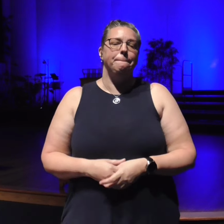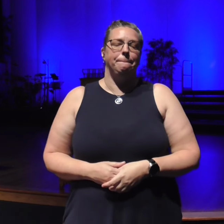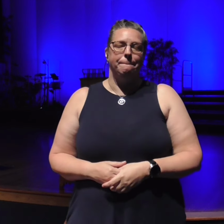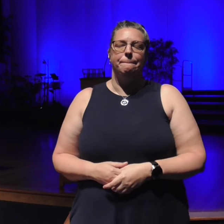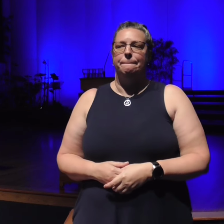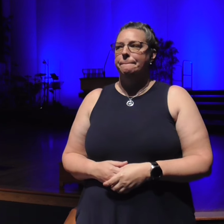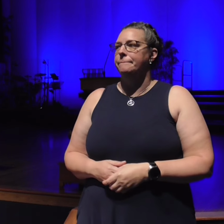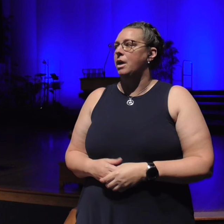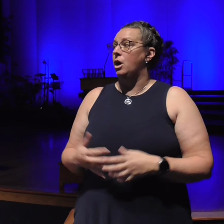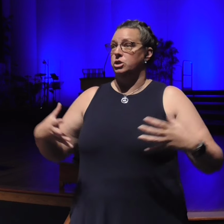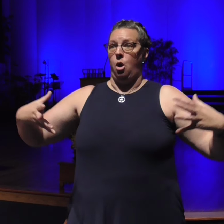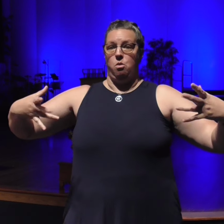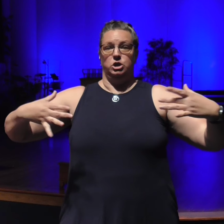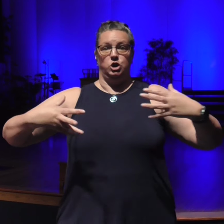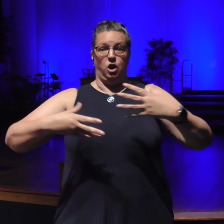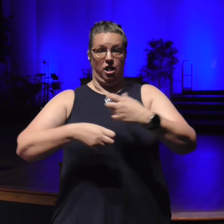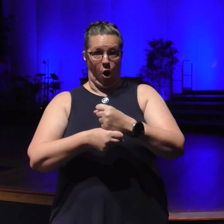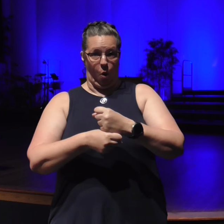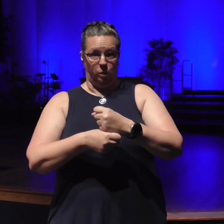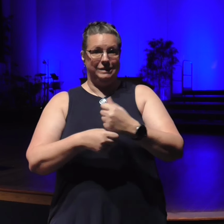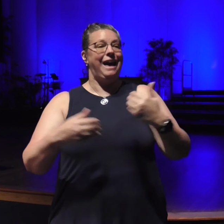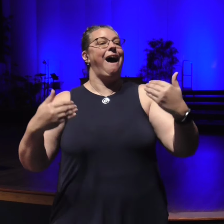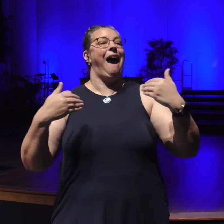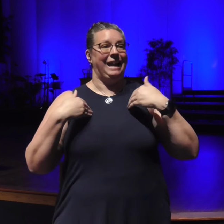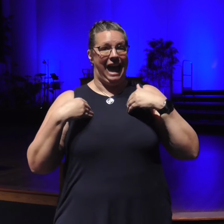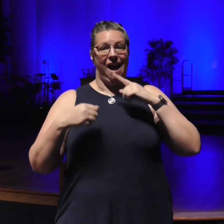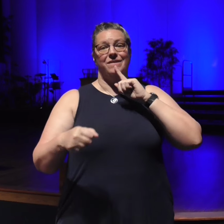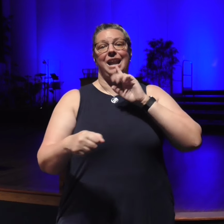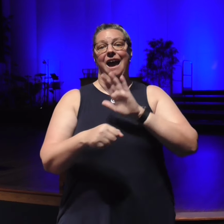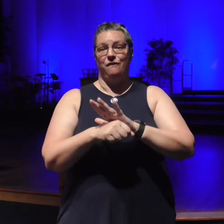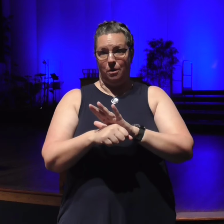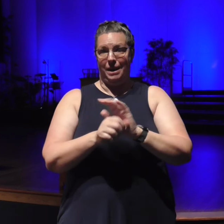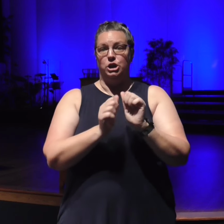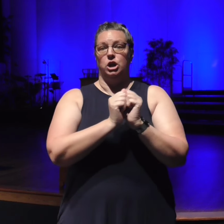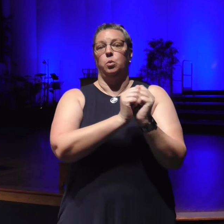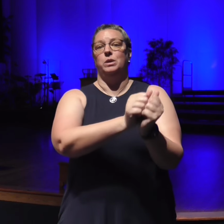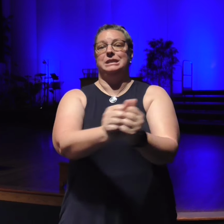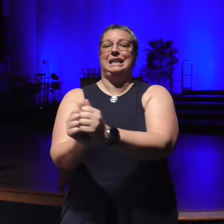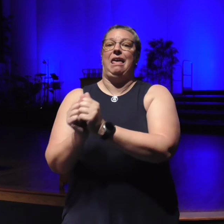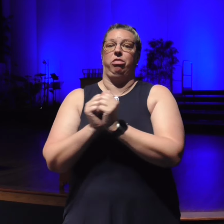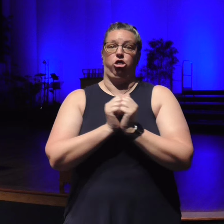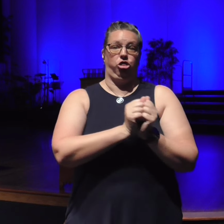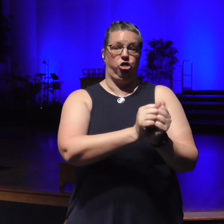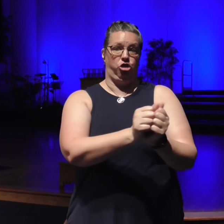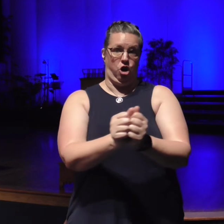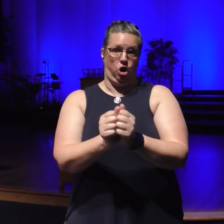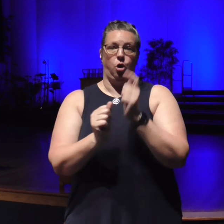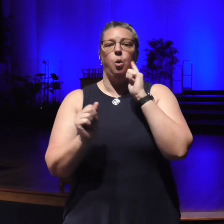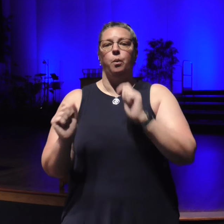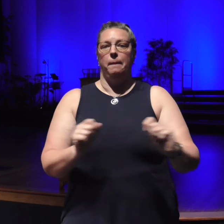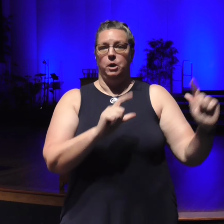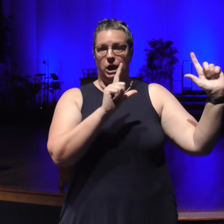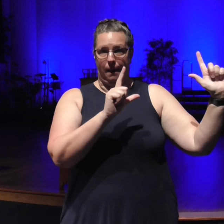So to close, I have an affirmation for us to say. It'll be on the screen.